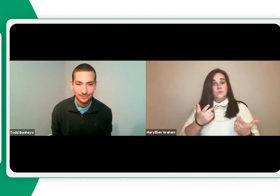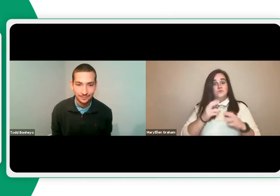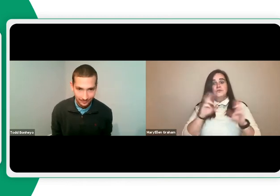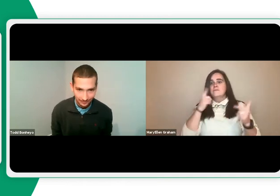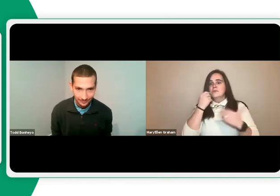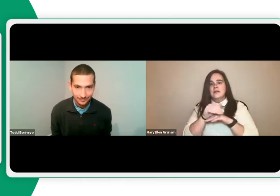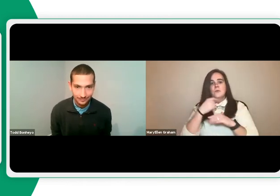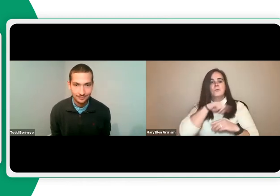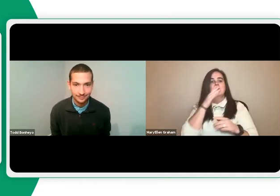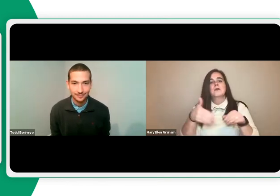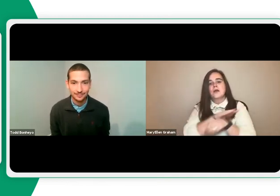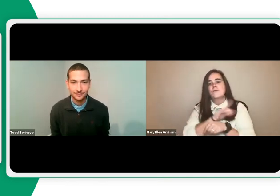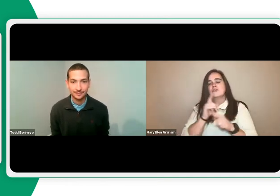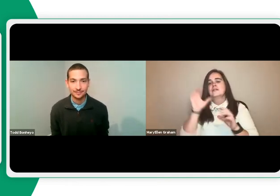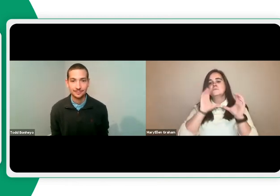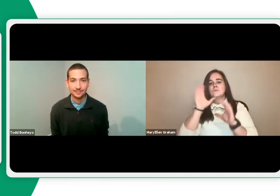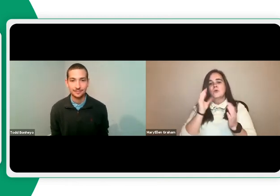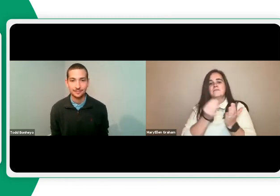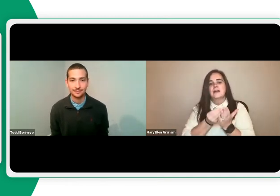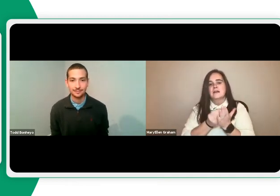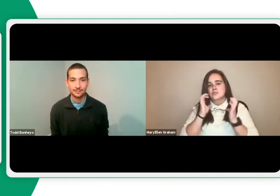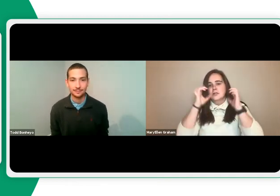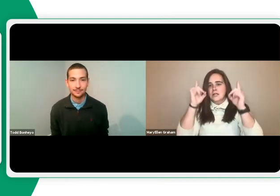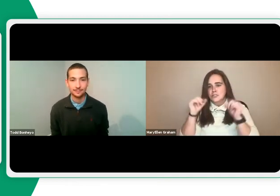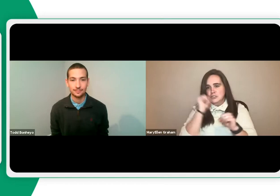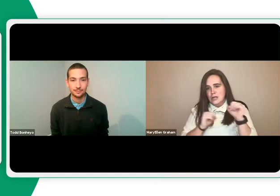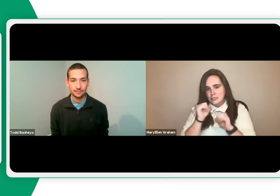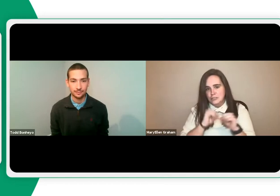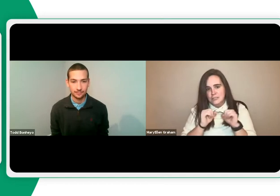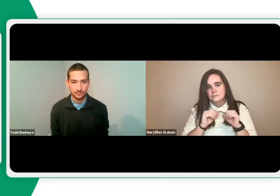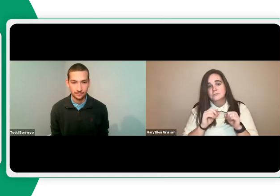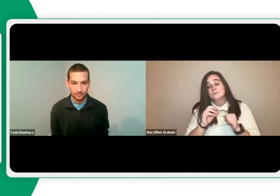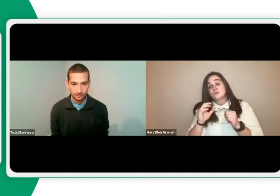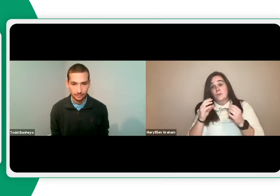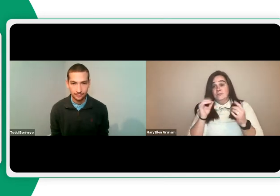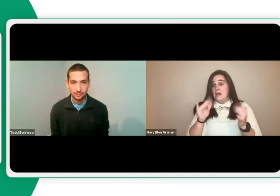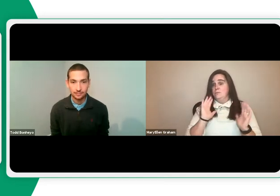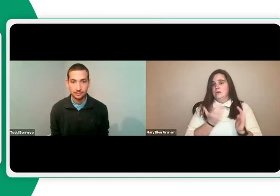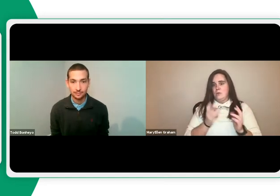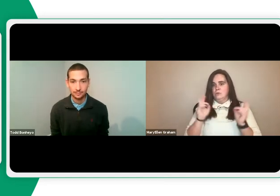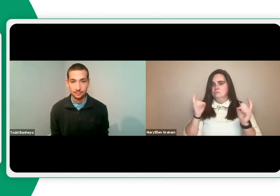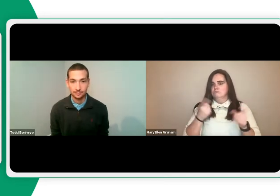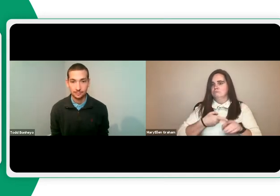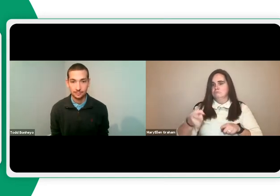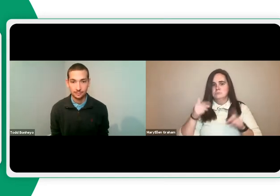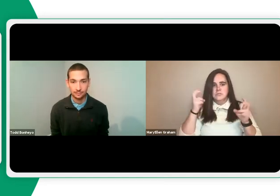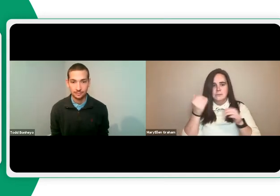We're happy to see all of you guys back. We are excited for tonight. We're going to explore financial education strategies.